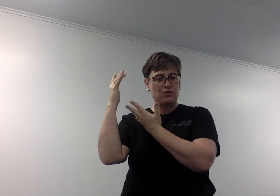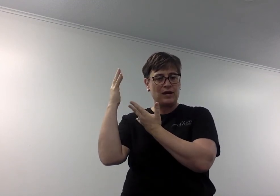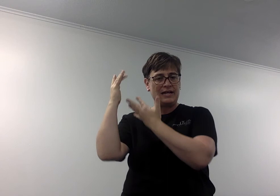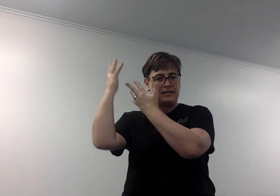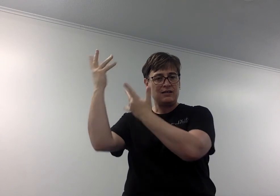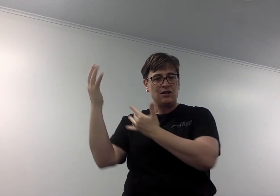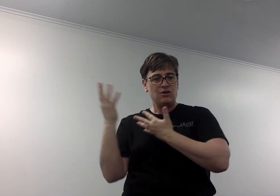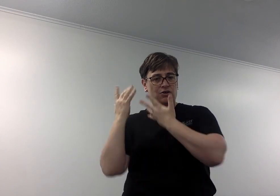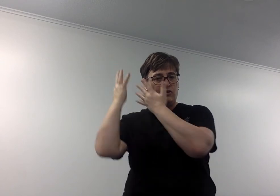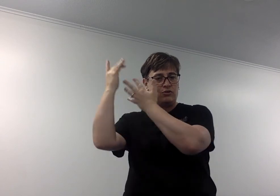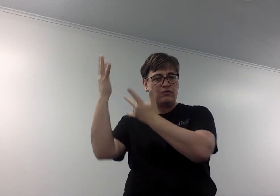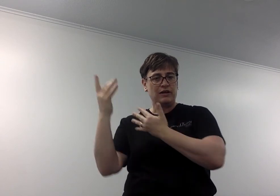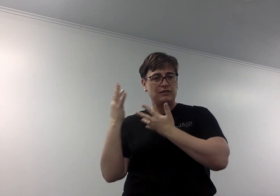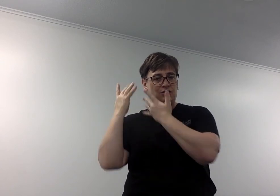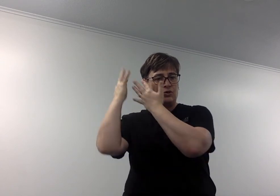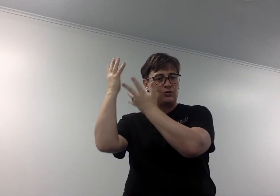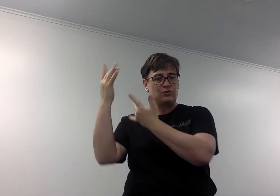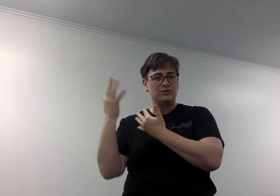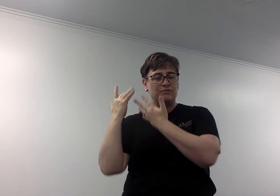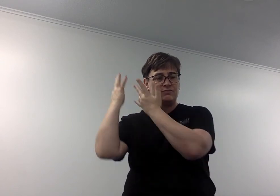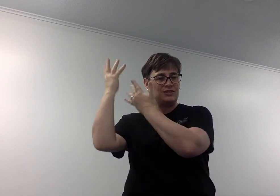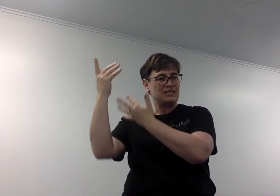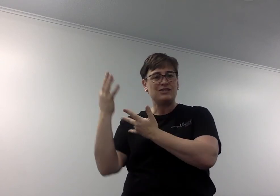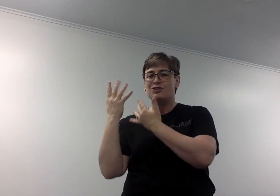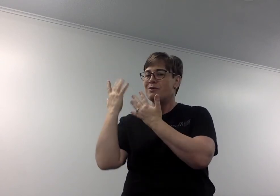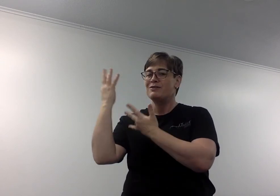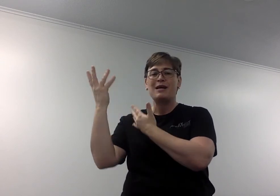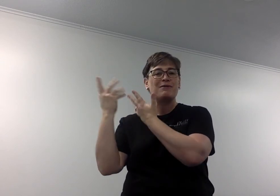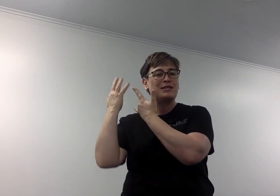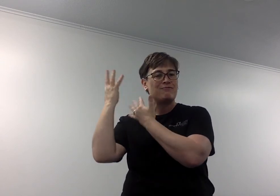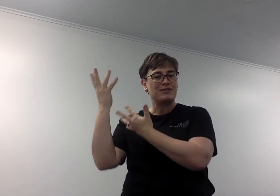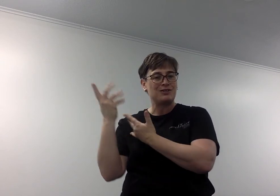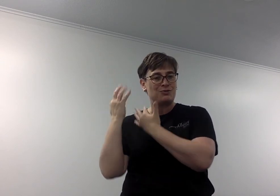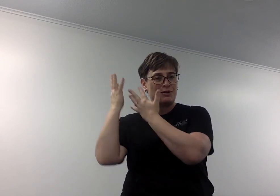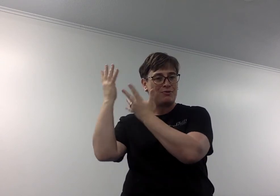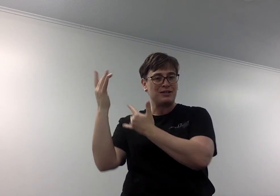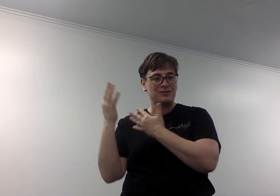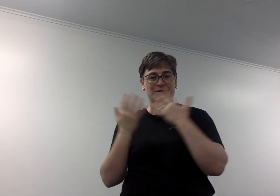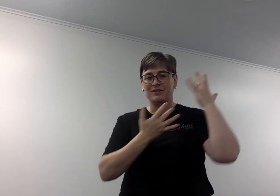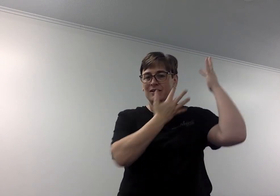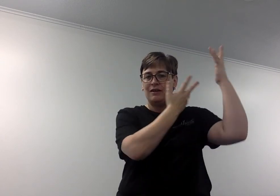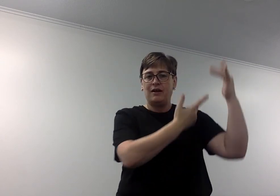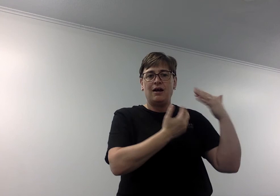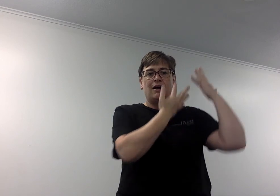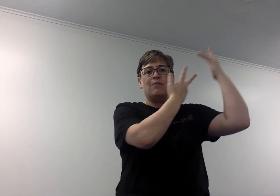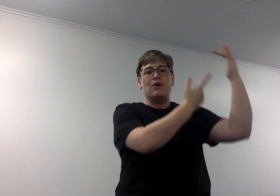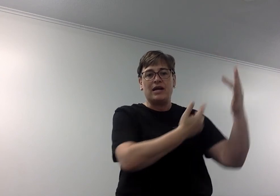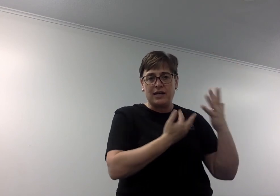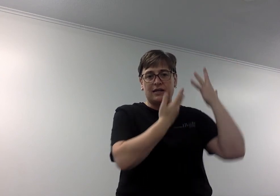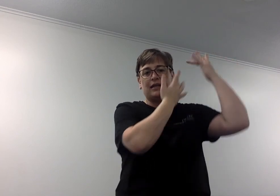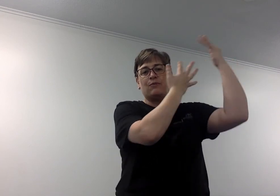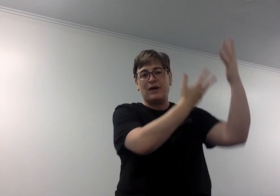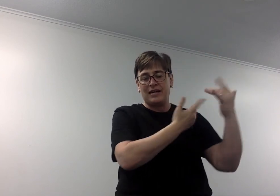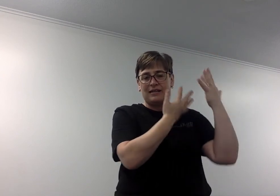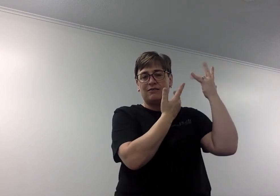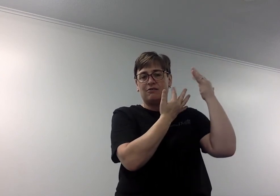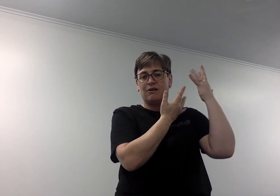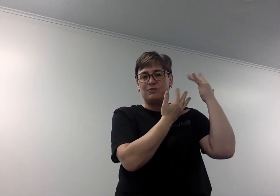waiting. You can do it around in circles. It just depends on how much emphasis you want to put into it. Waiting, or I'm just